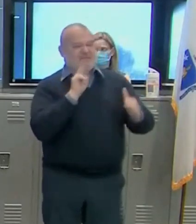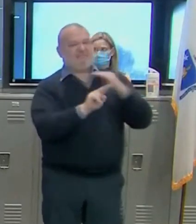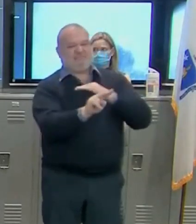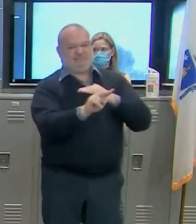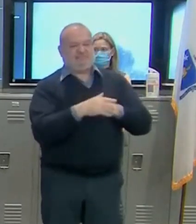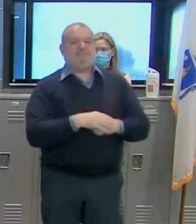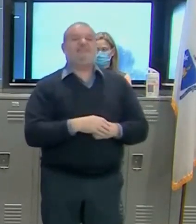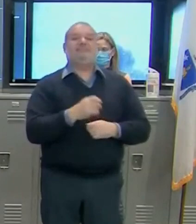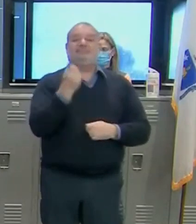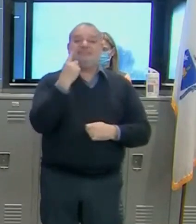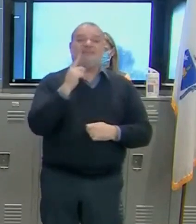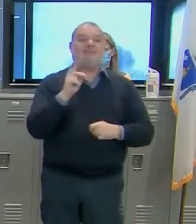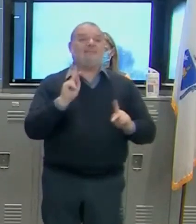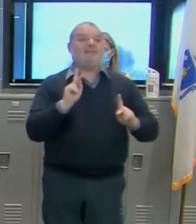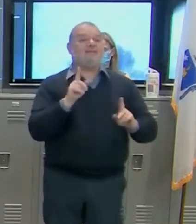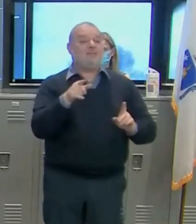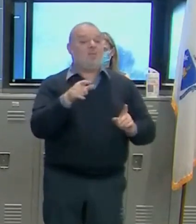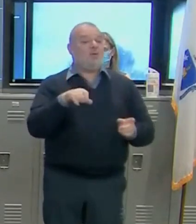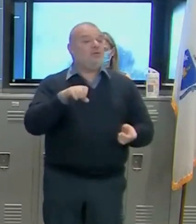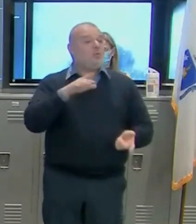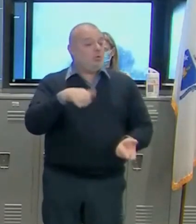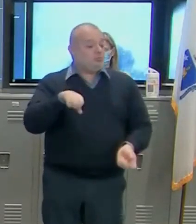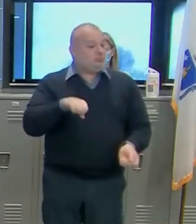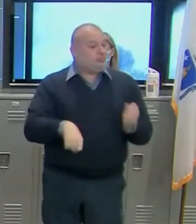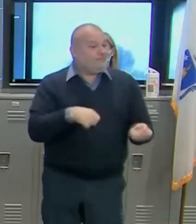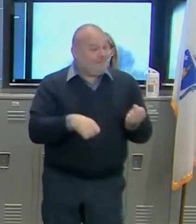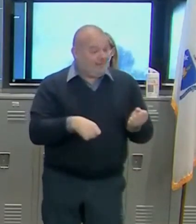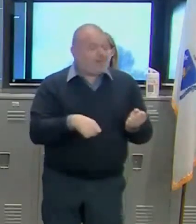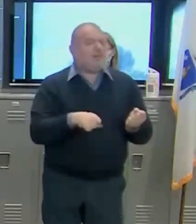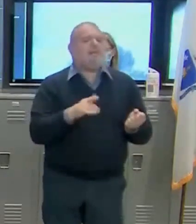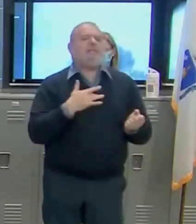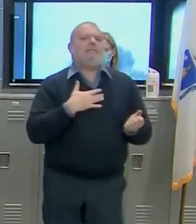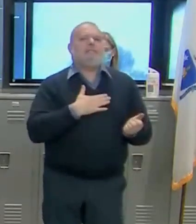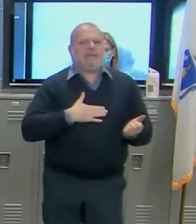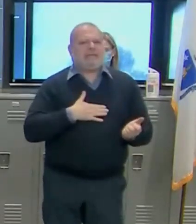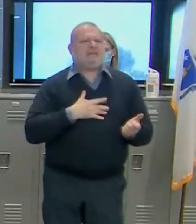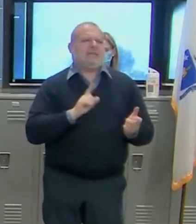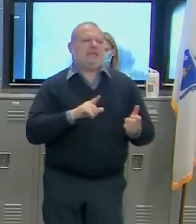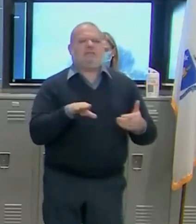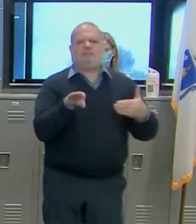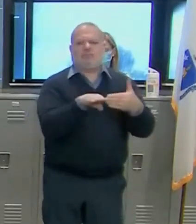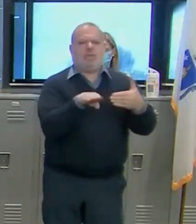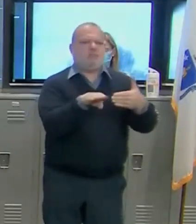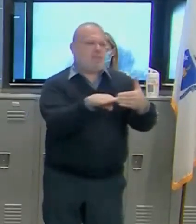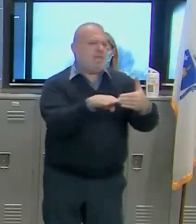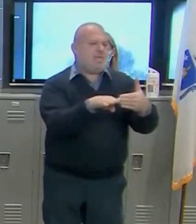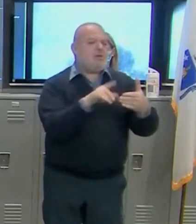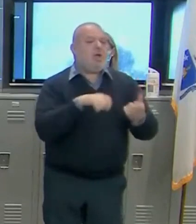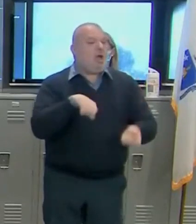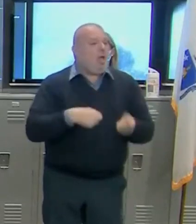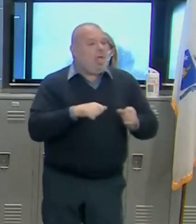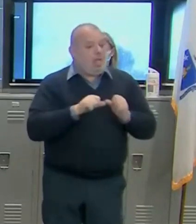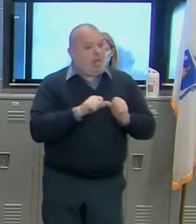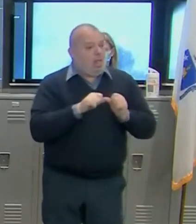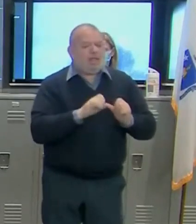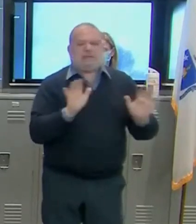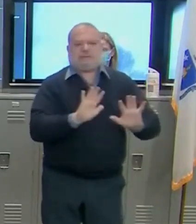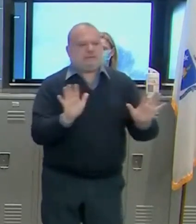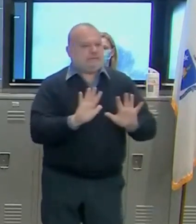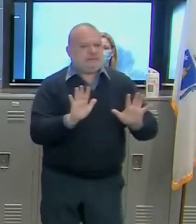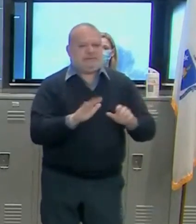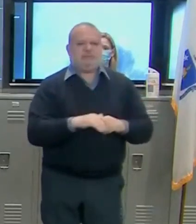neighbors, particularly those who might be in need. That would be terrific. And if you're able to help dig out those hydrants